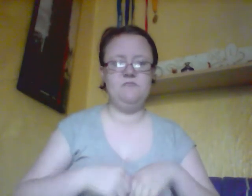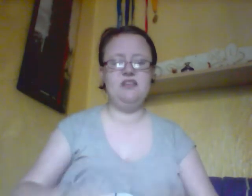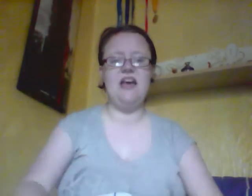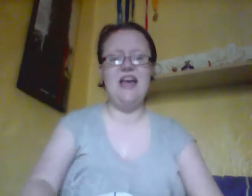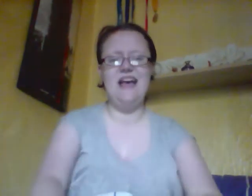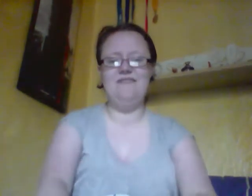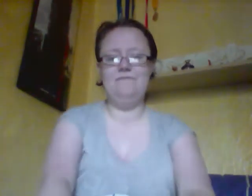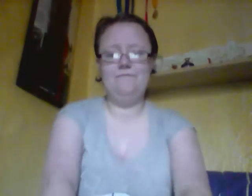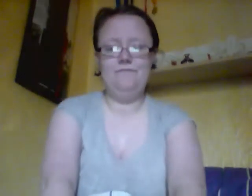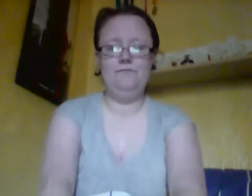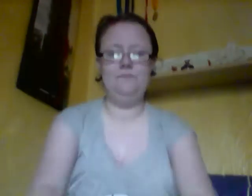Yeah.